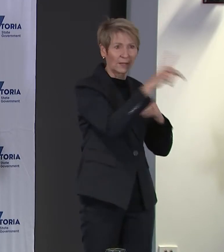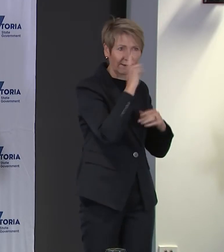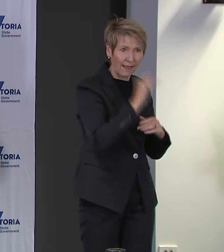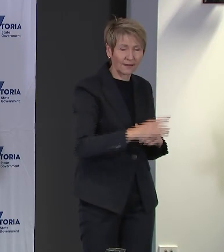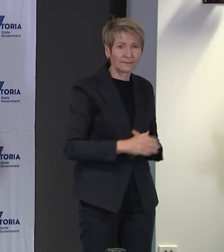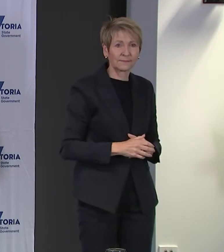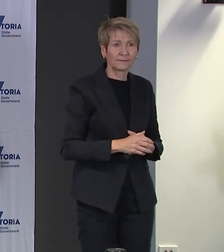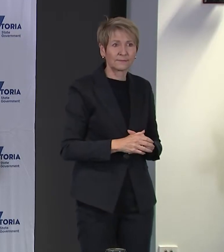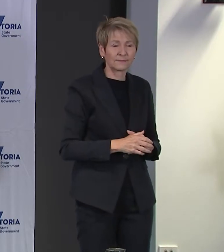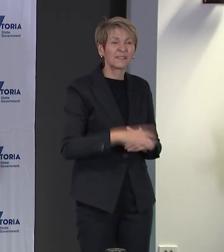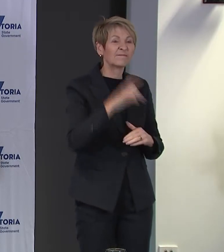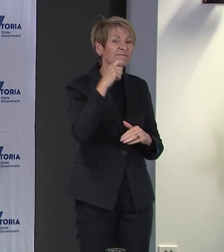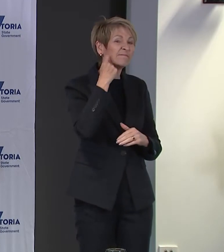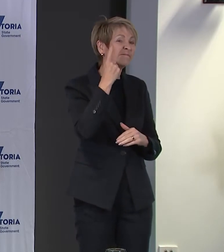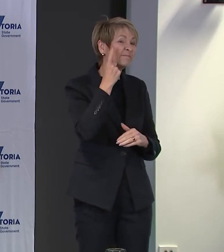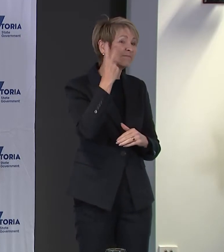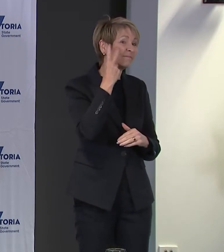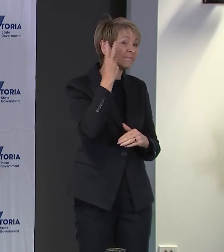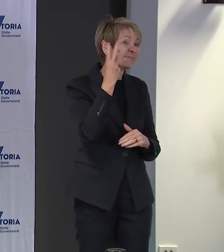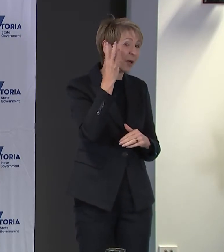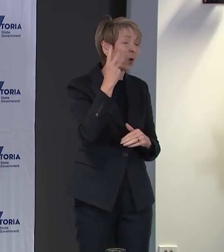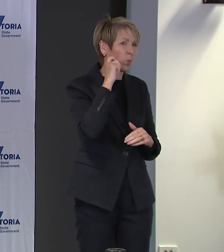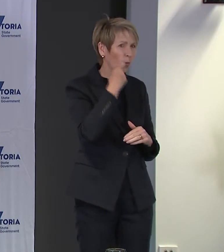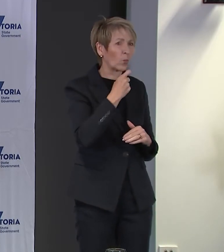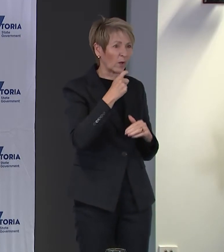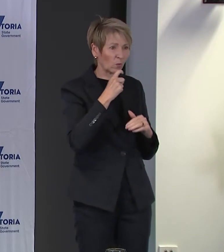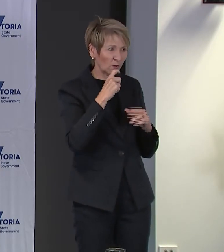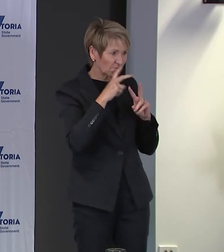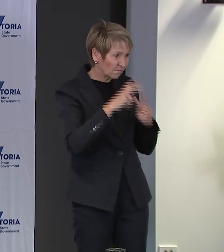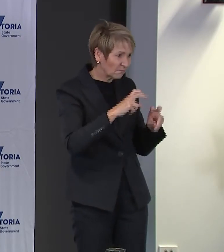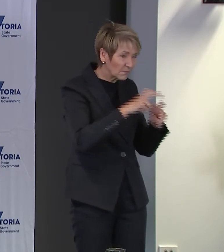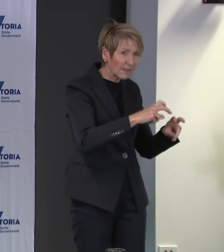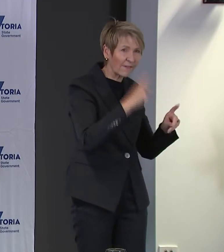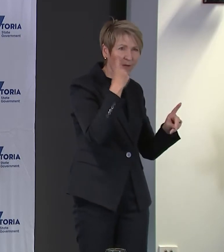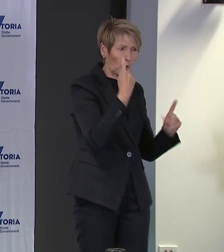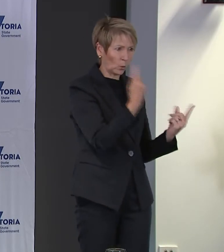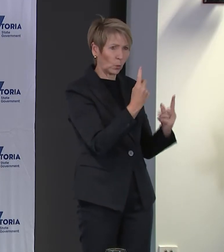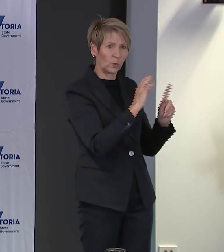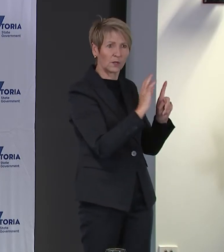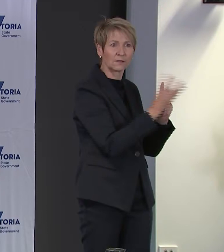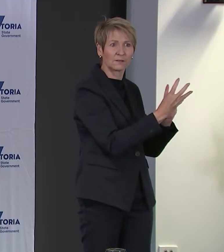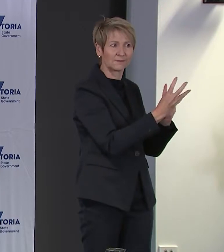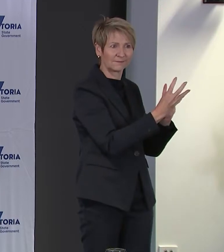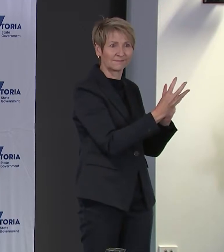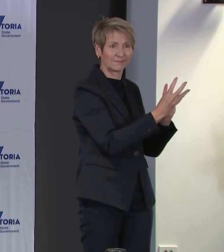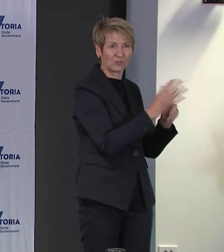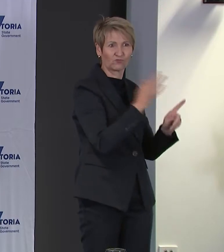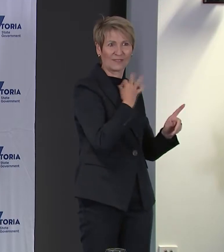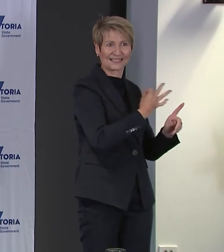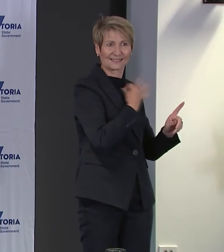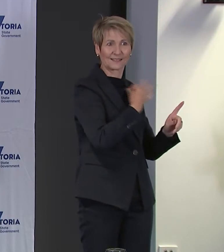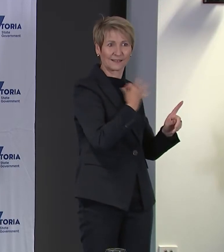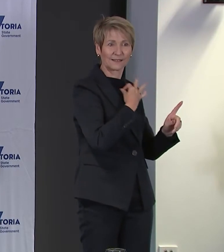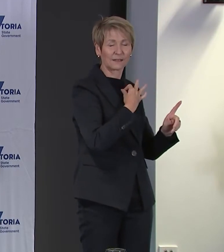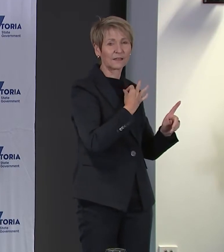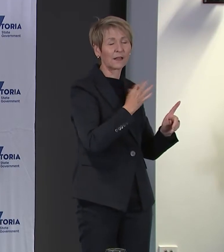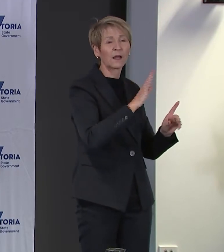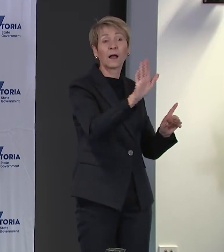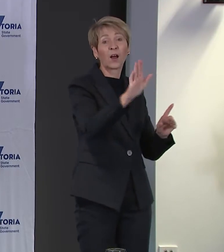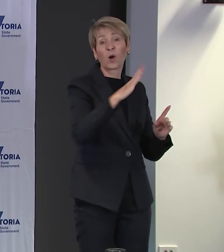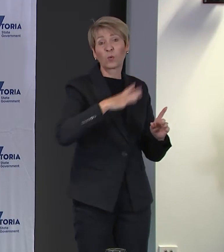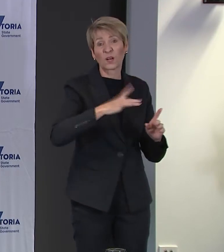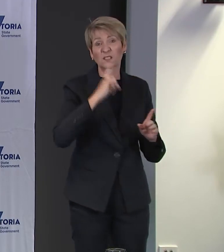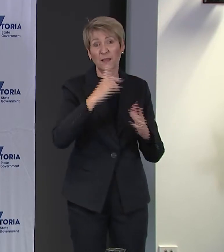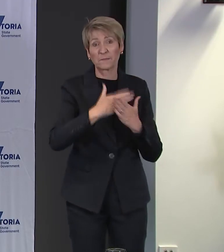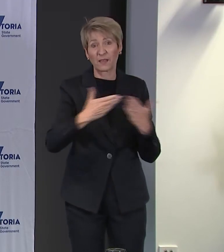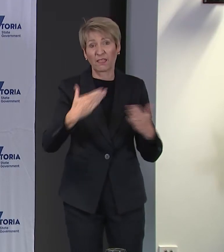over the next couple of days as we work our way through the older parts of this outbreak. And can I just say a huge thanks to all those people who are continue to